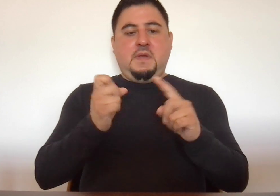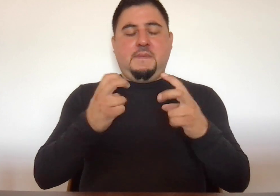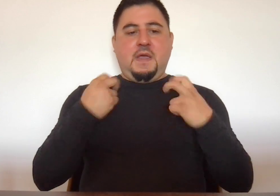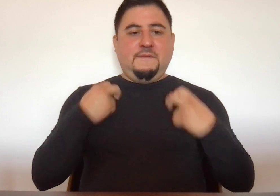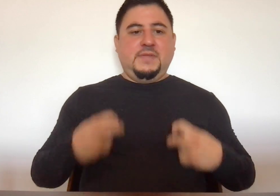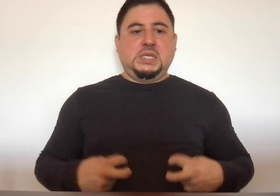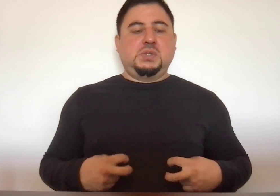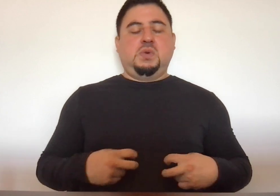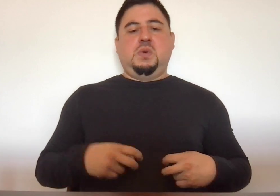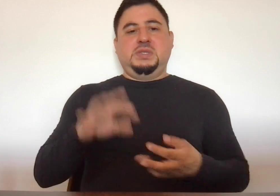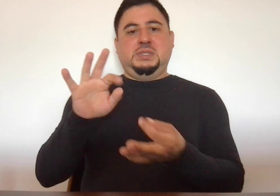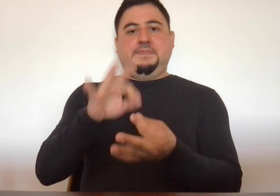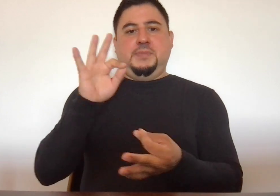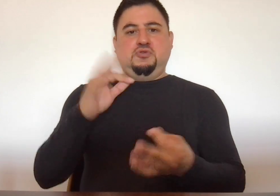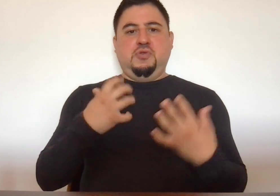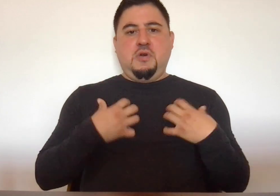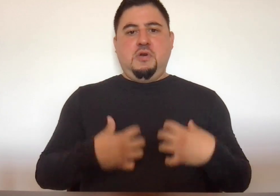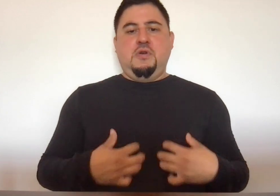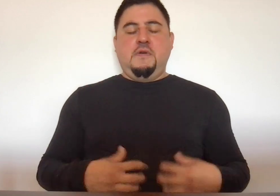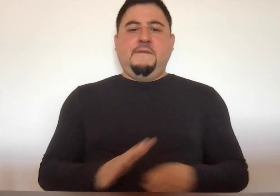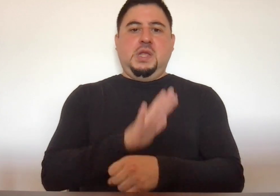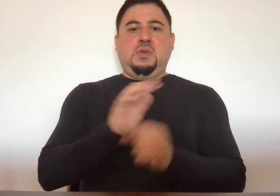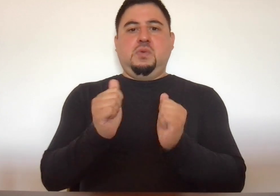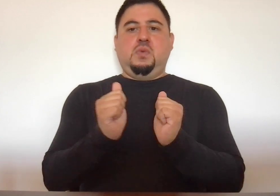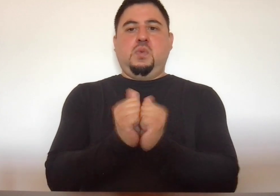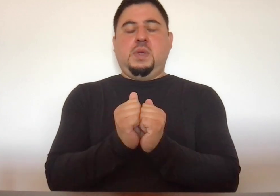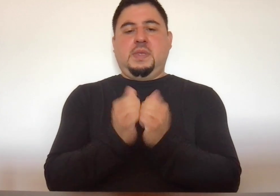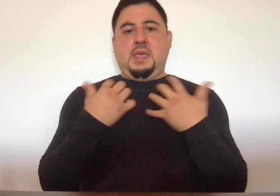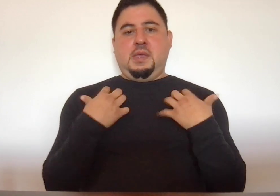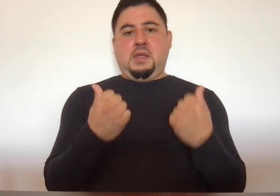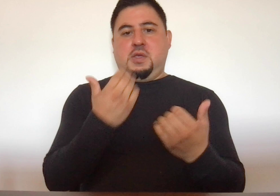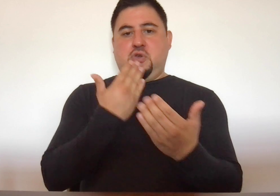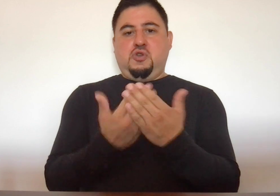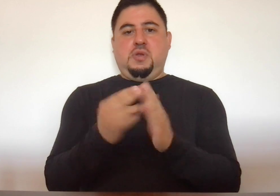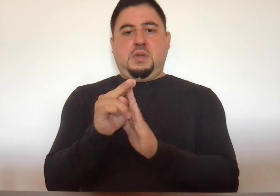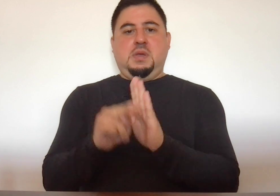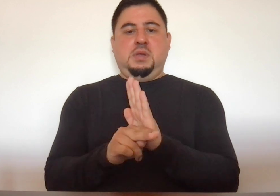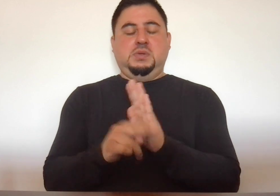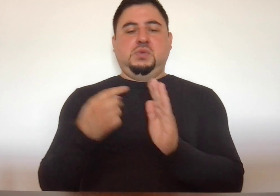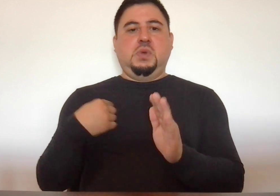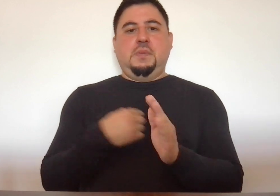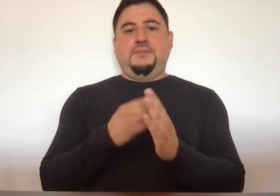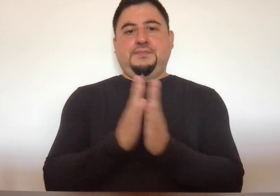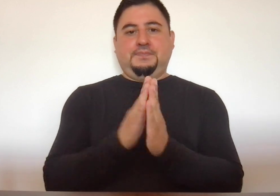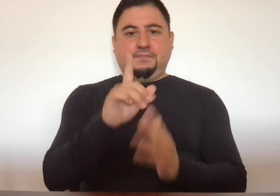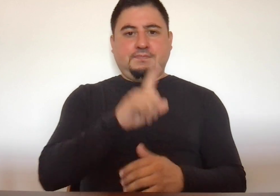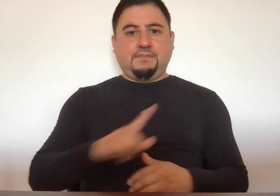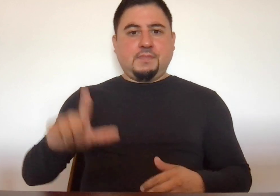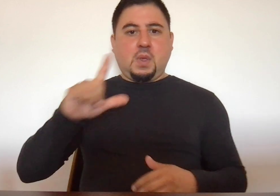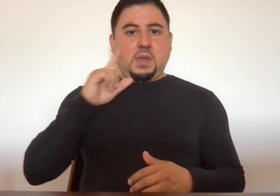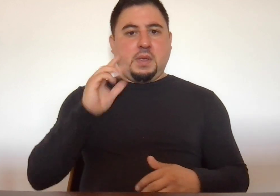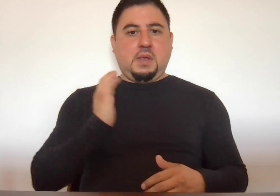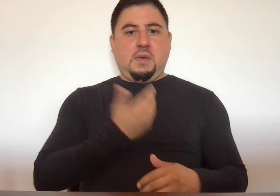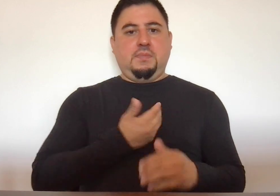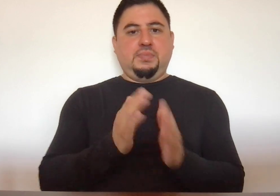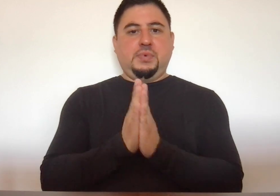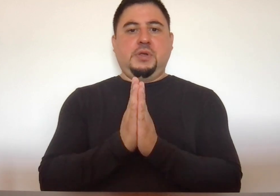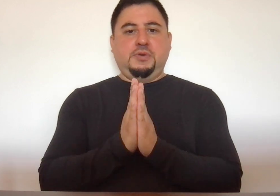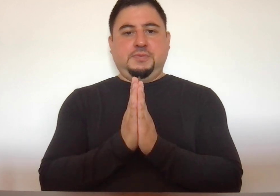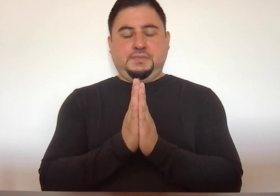spiritual hunger be filled with healing goodness. Let us pray to the Lord. Lord, hear our prayer.